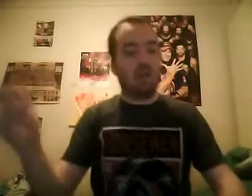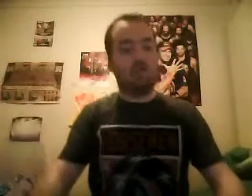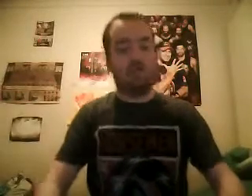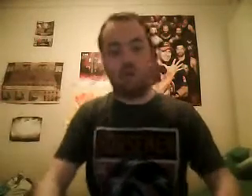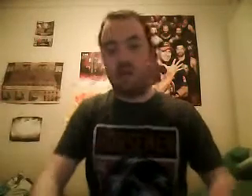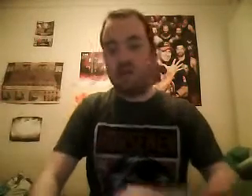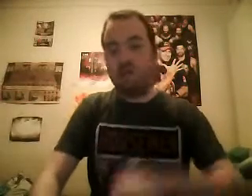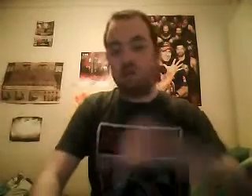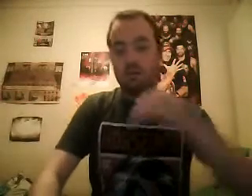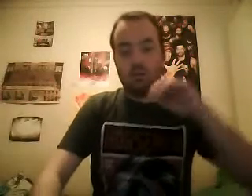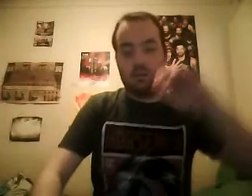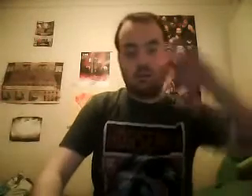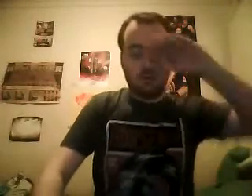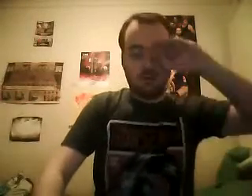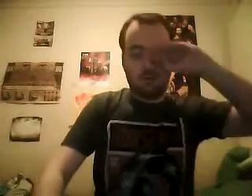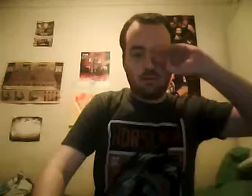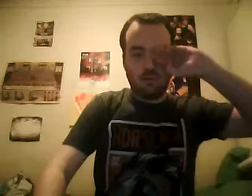appreciation night,